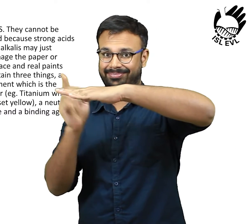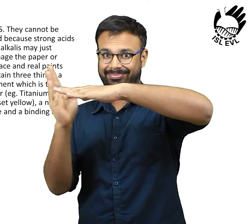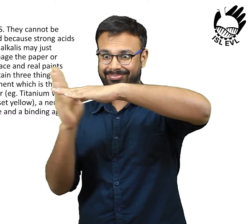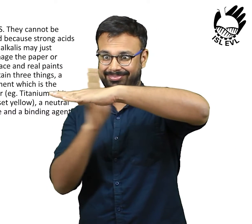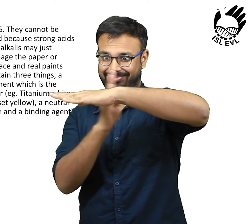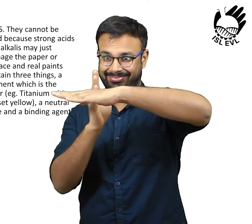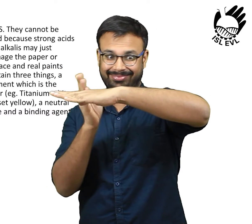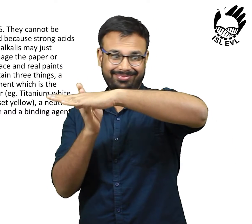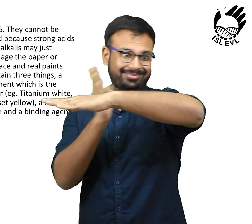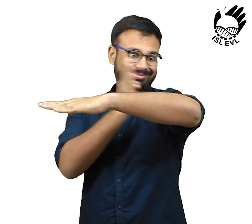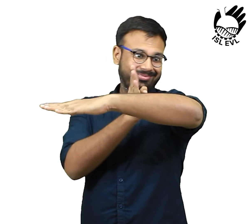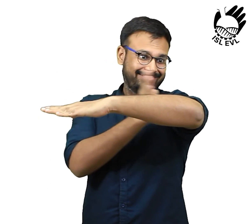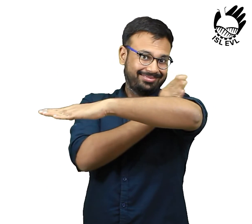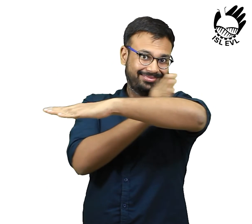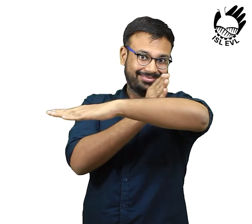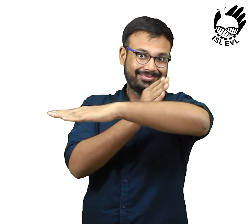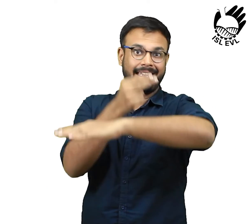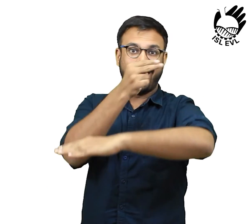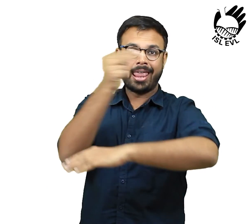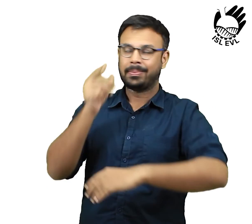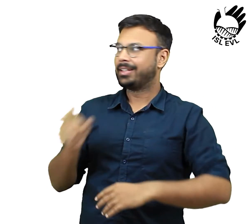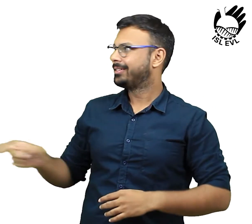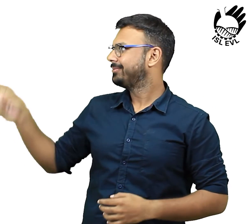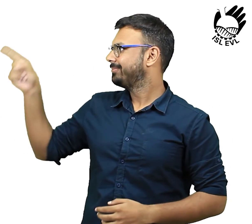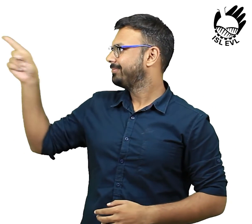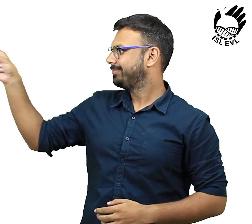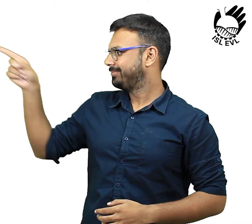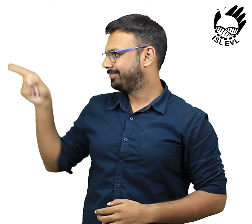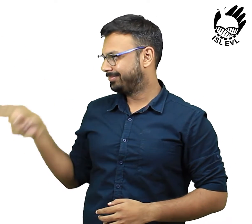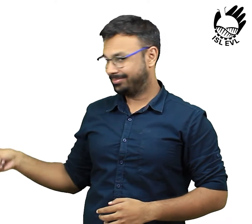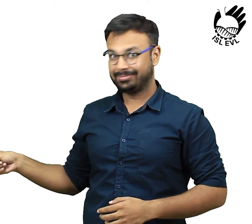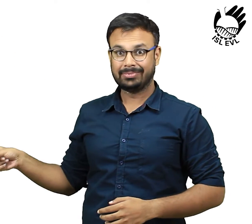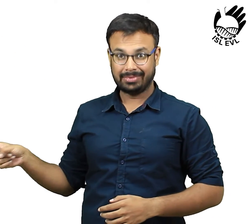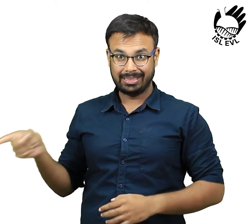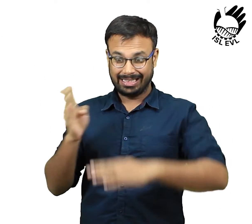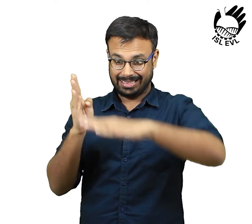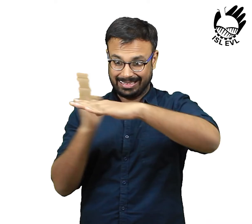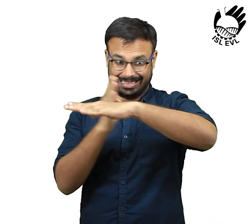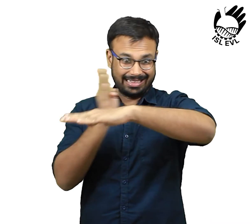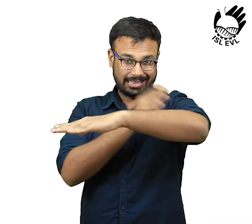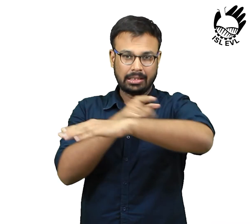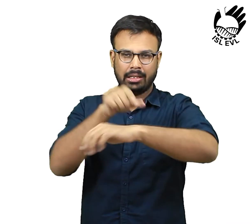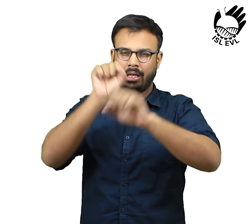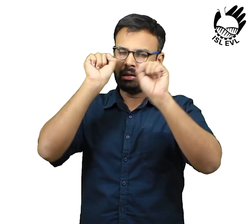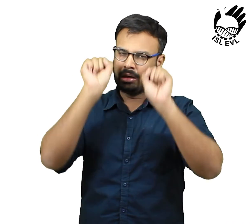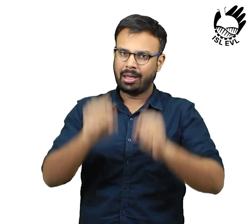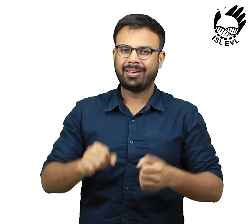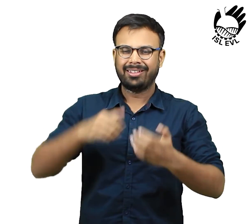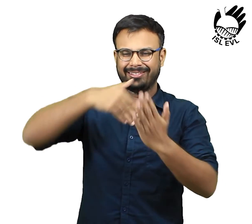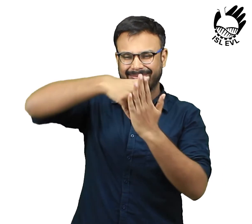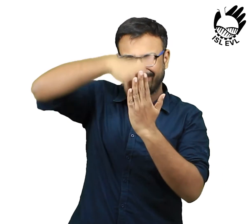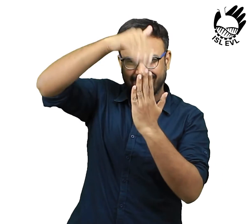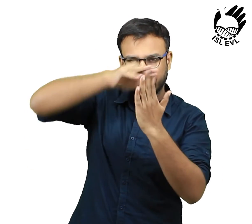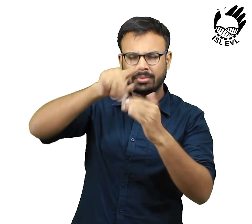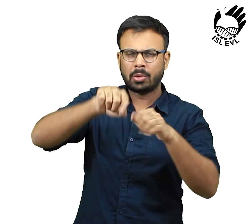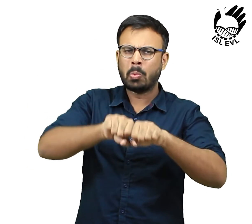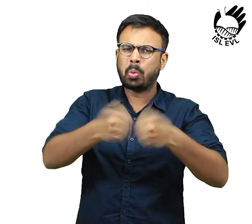used since they have strong acids and alkalis that will simply corrode the paper. And real paints contain 3 things: